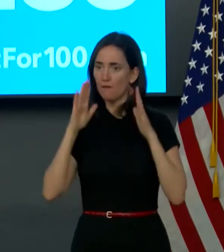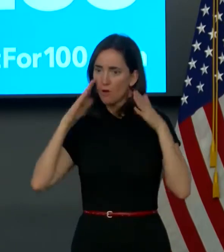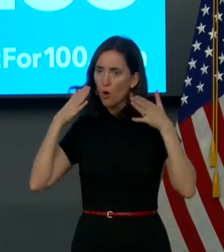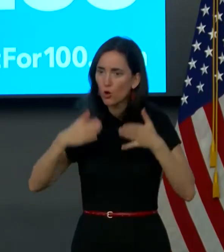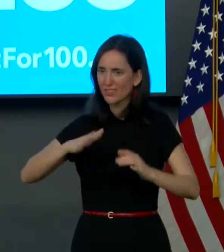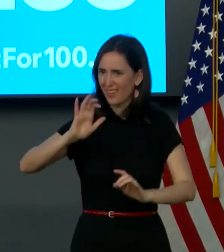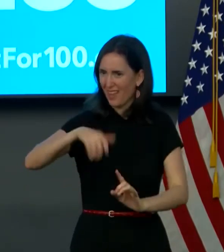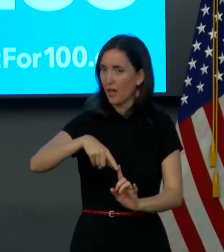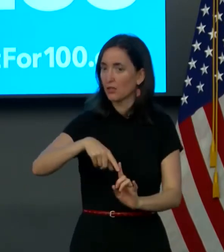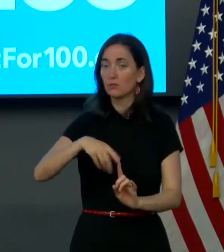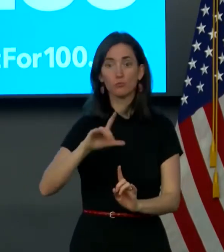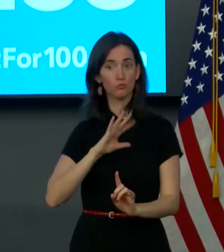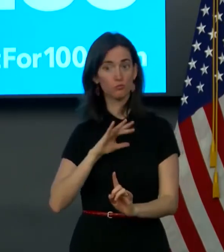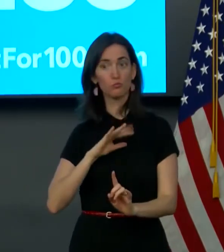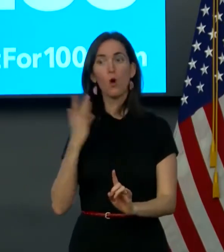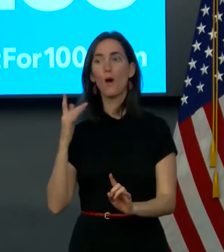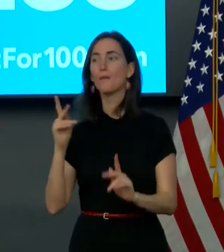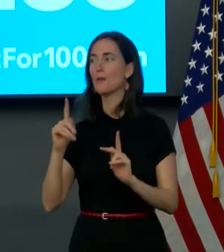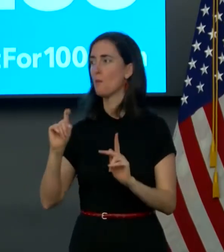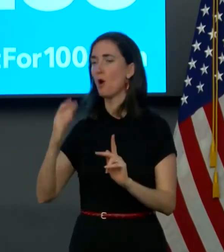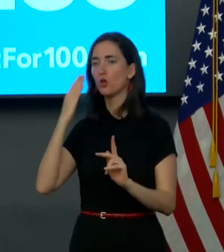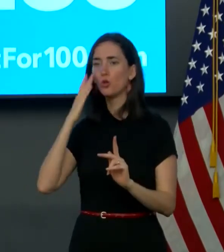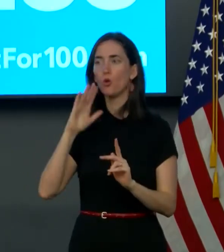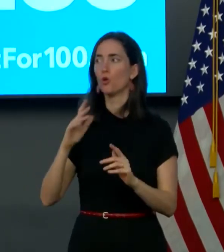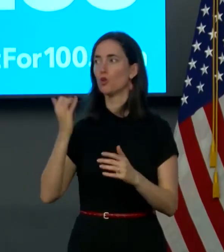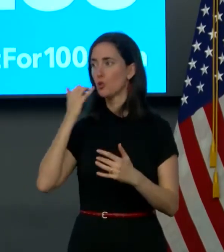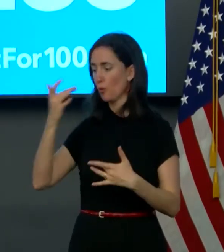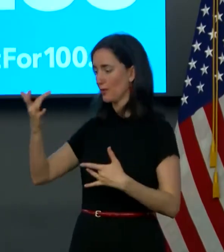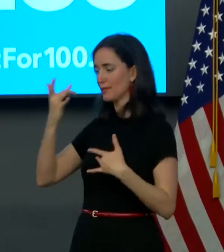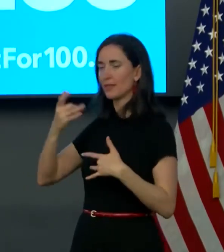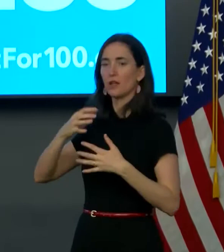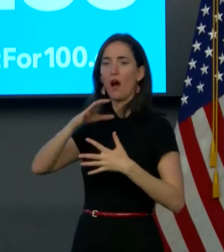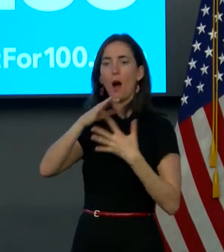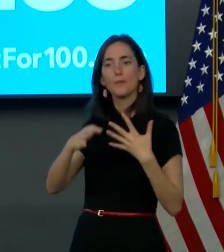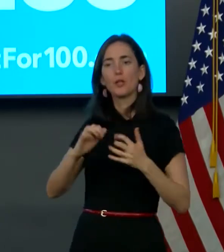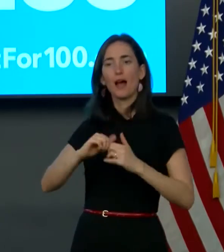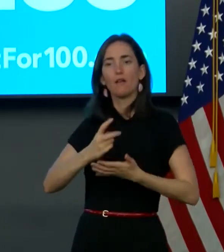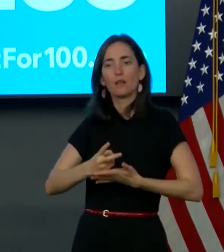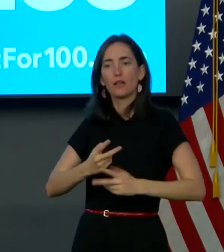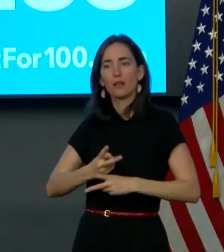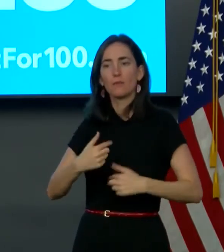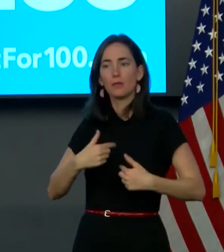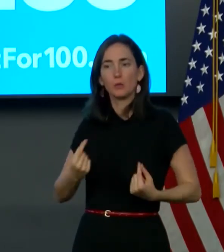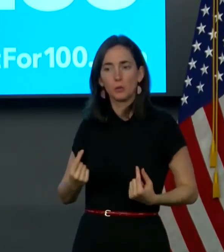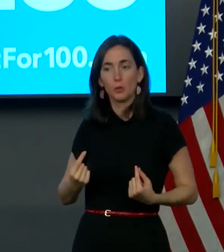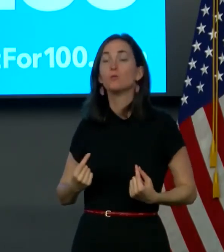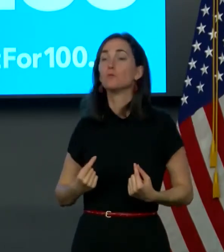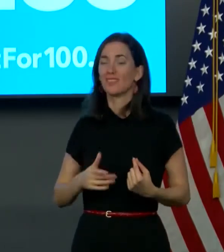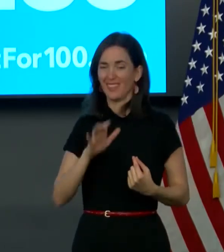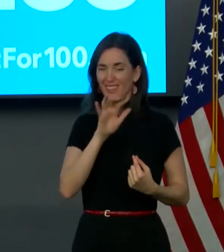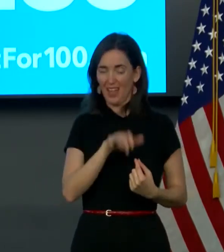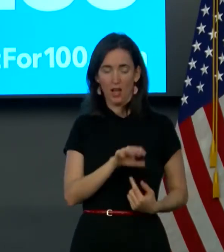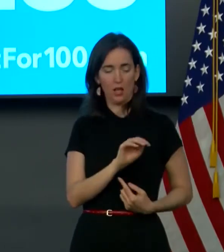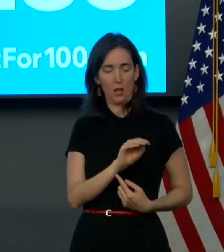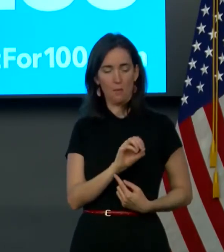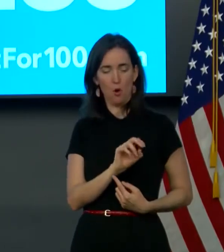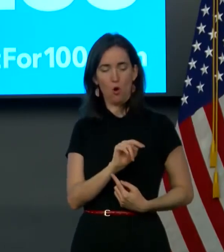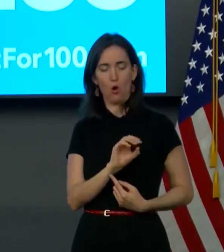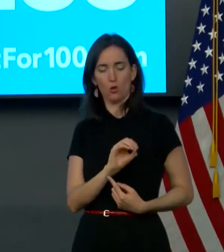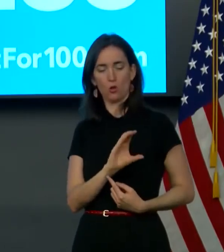because people need to know what their treatment options are. This treatment helps to preserve hospital